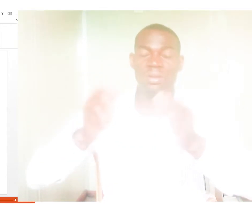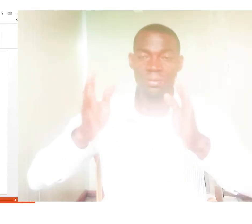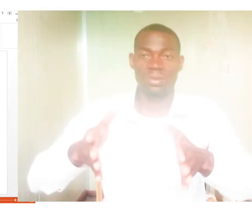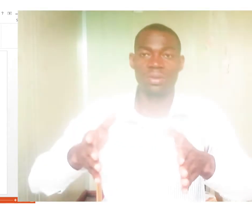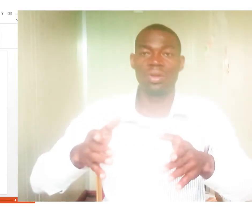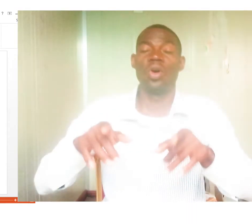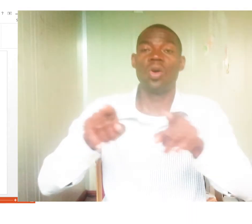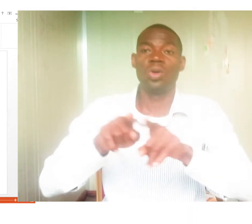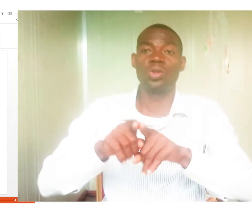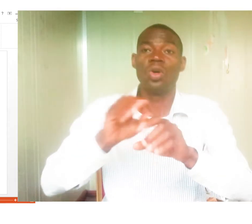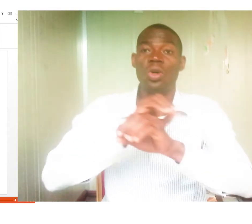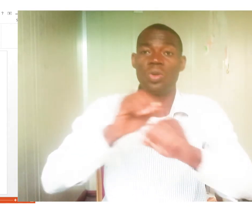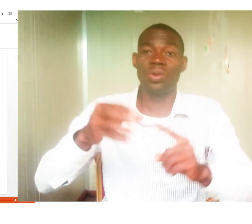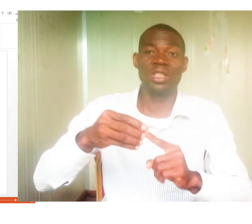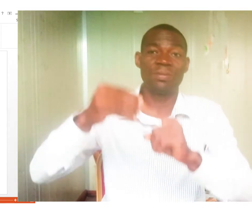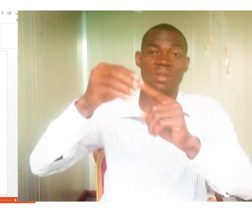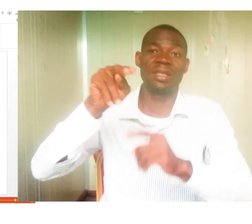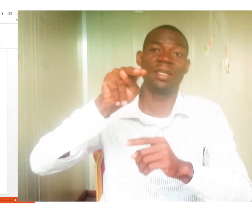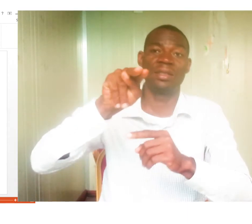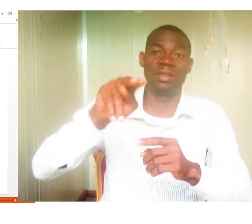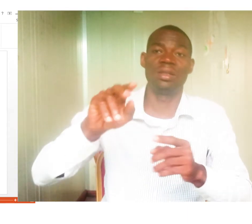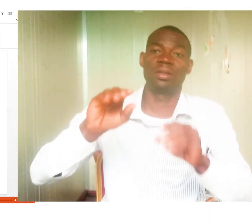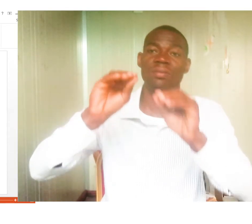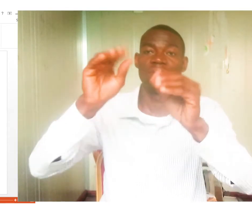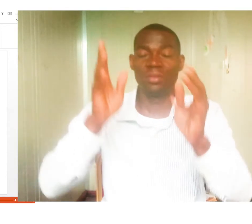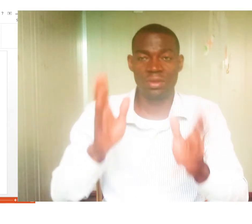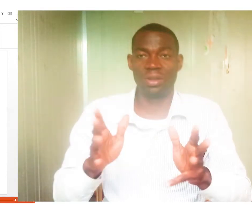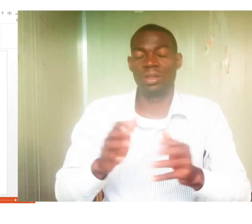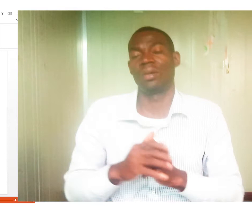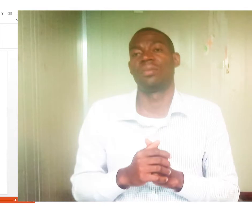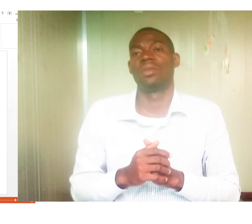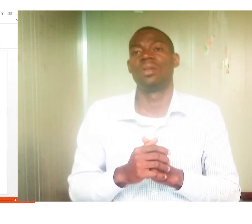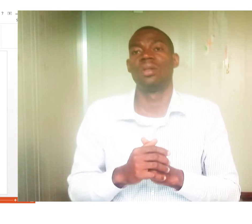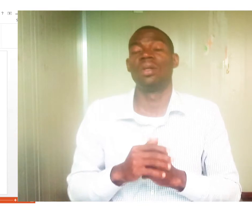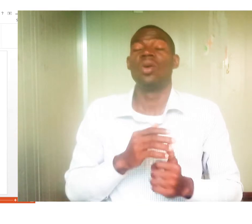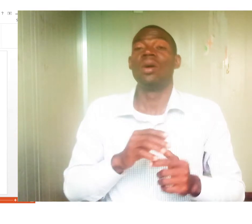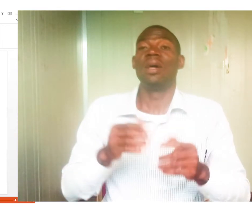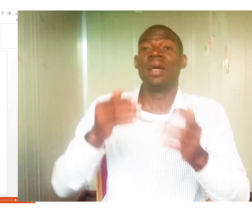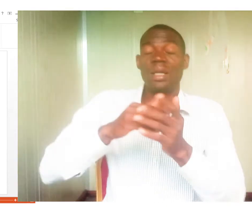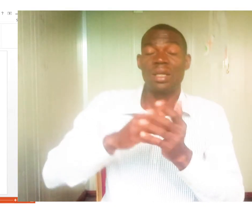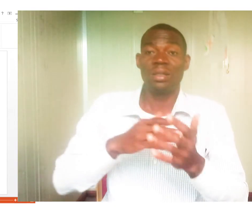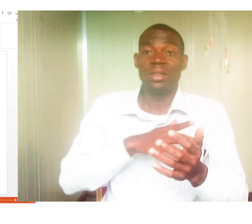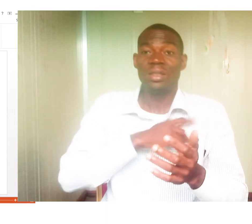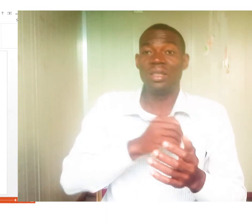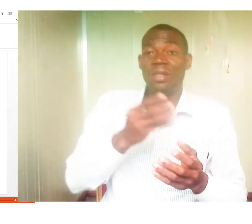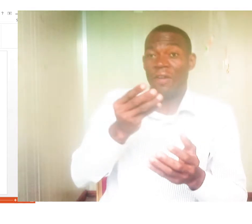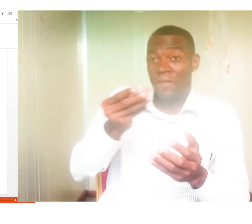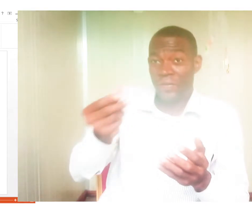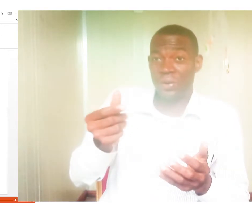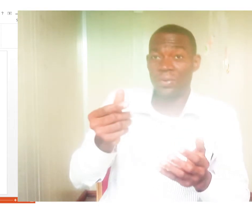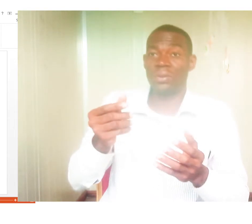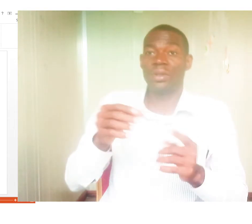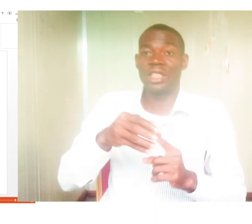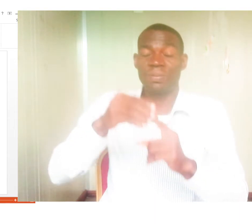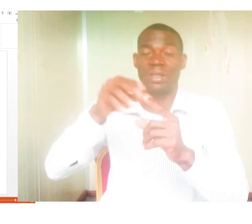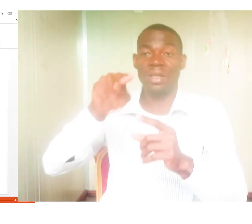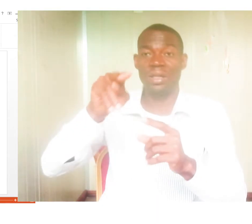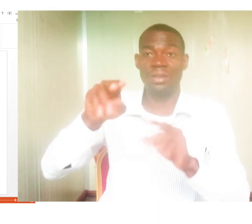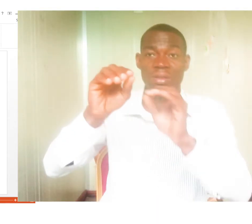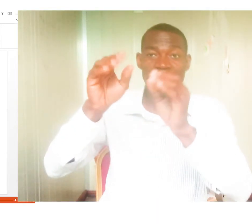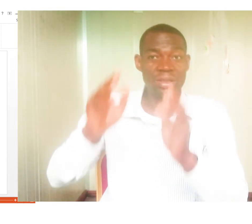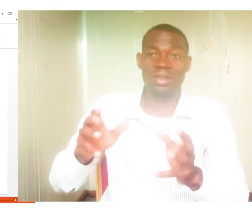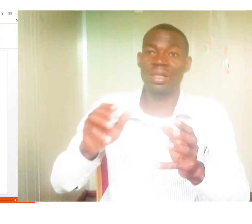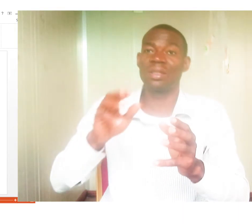few that are there, they are not fluent in sign language using, as they only